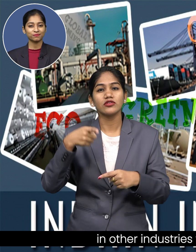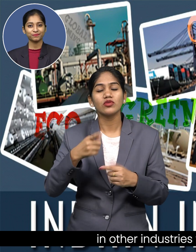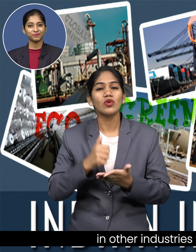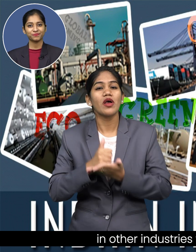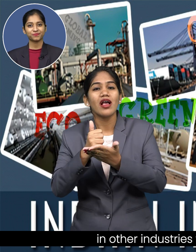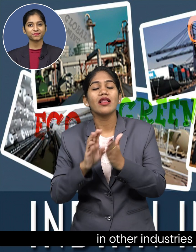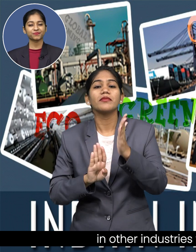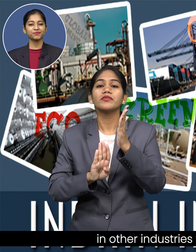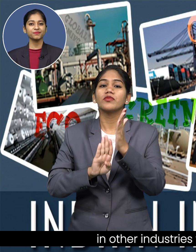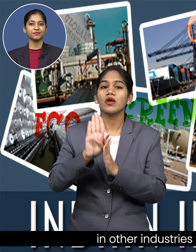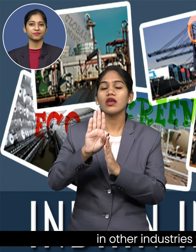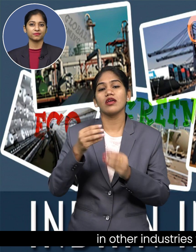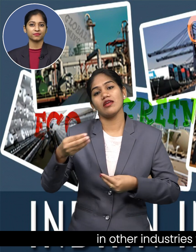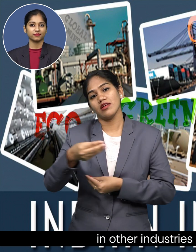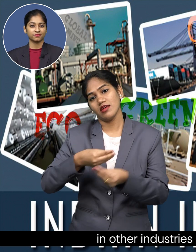grow.